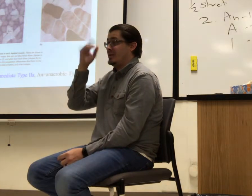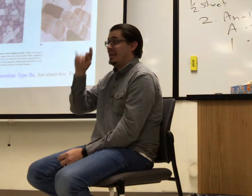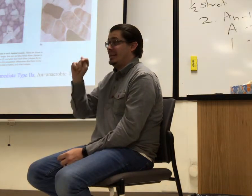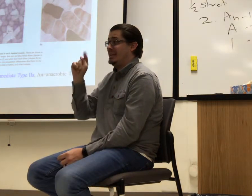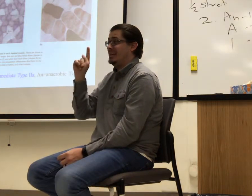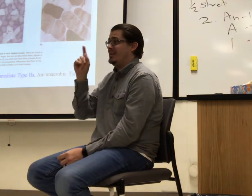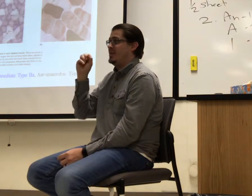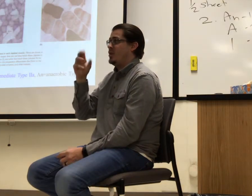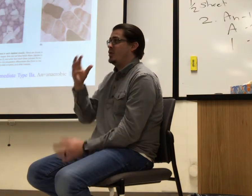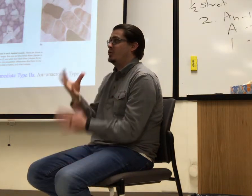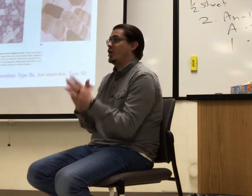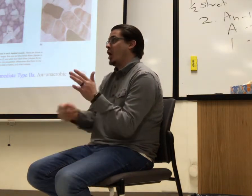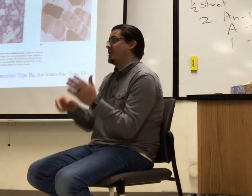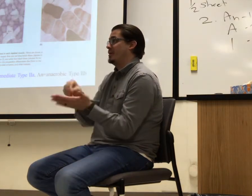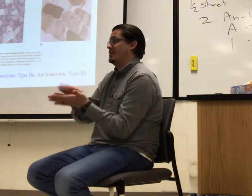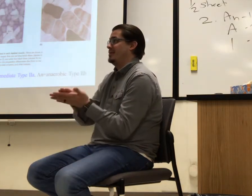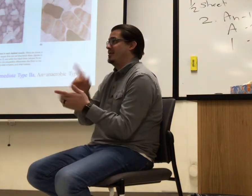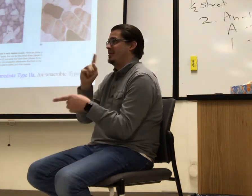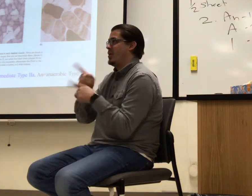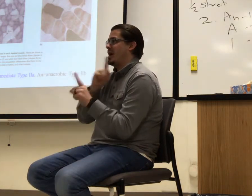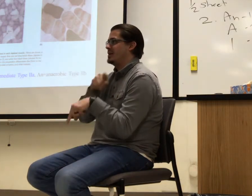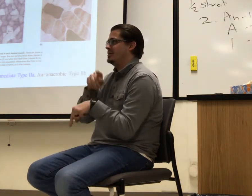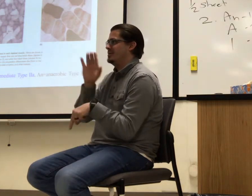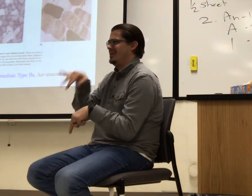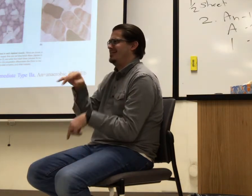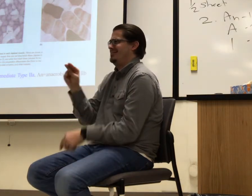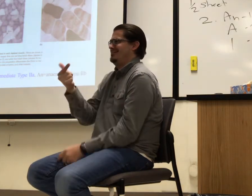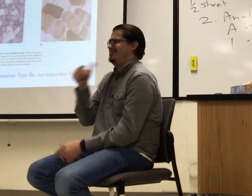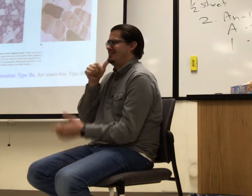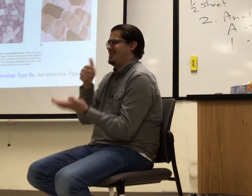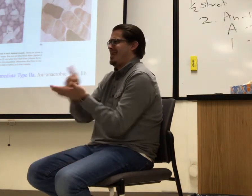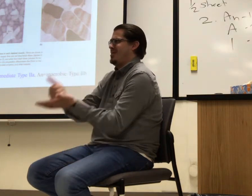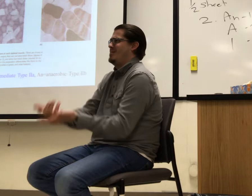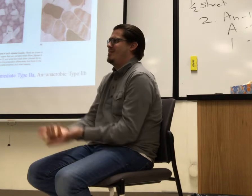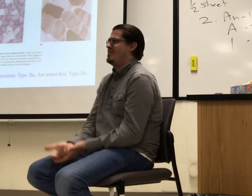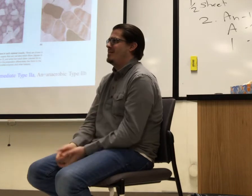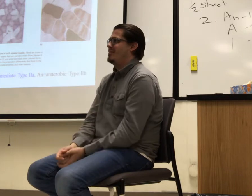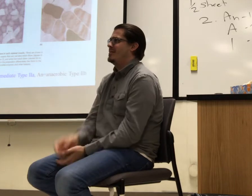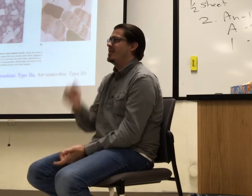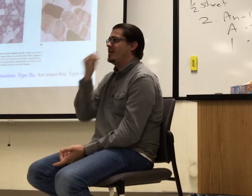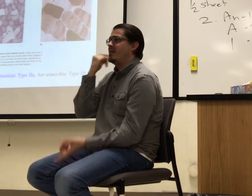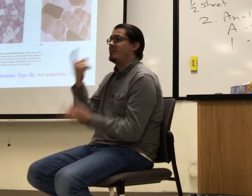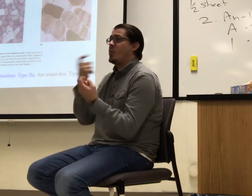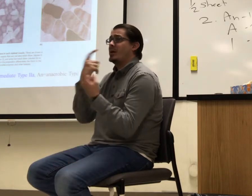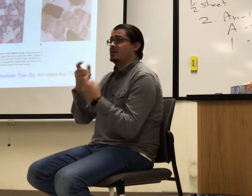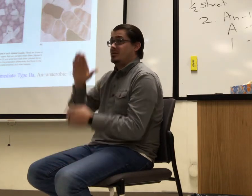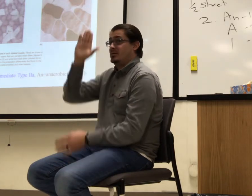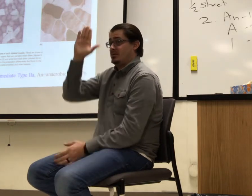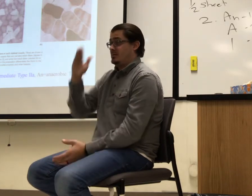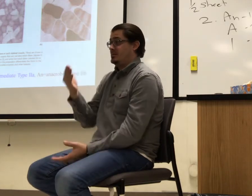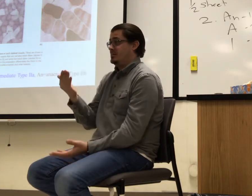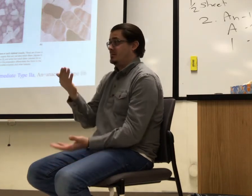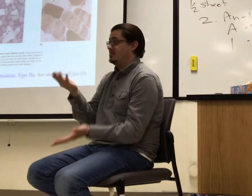Or are you just copying down the right answer? That doesn't do you any good. See, if you have questions, let's hear it.